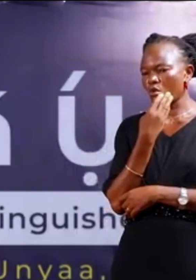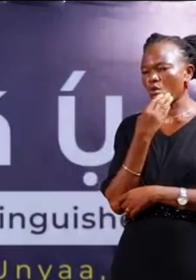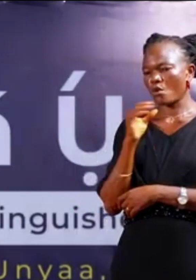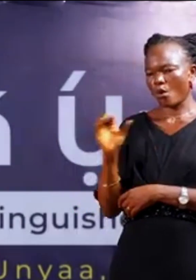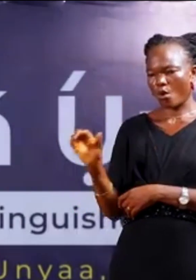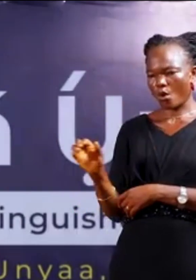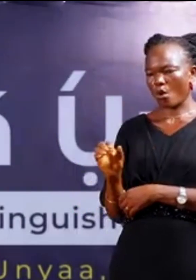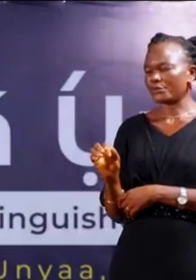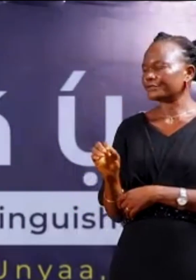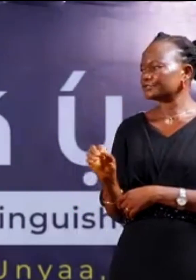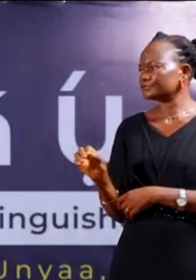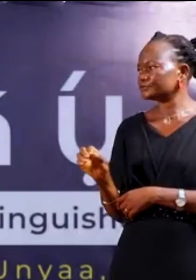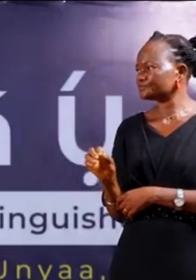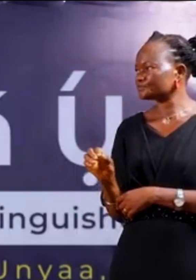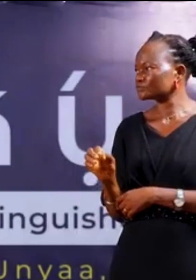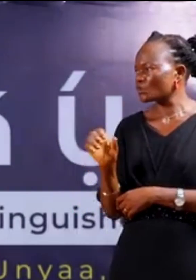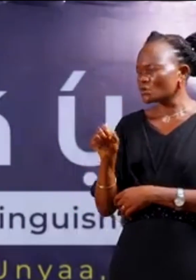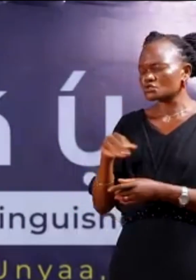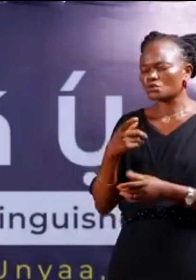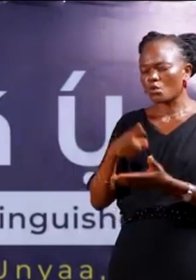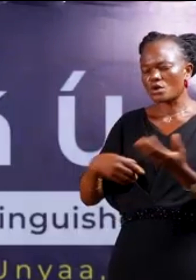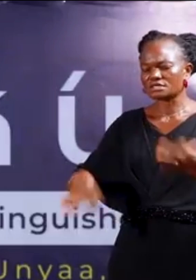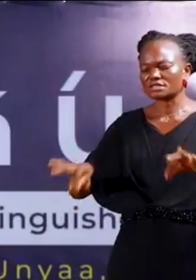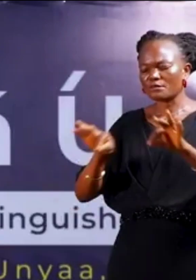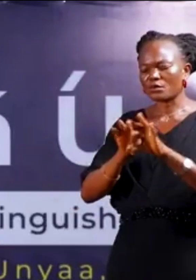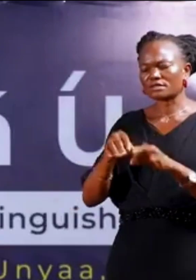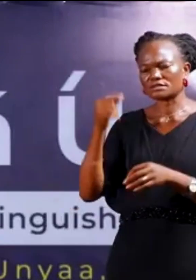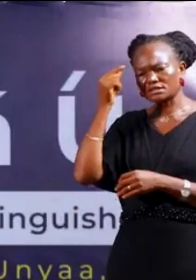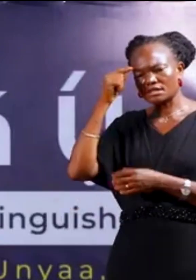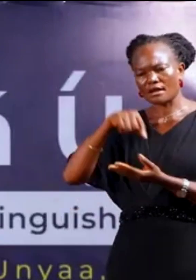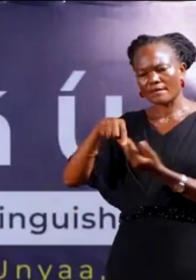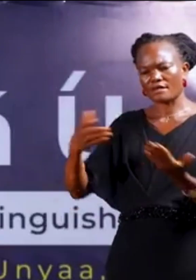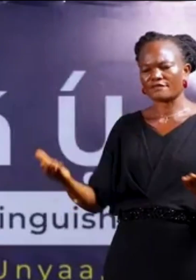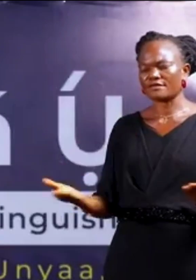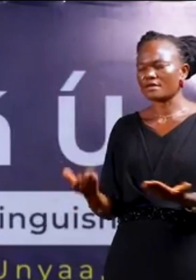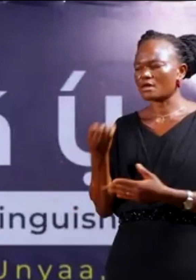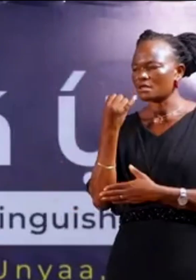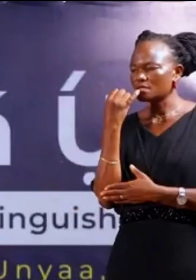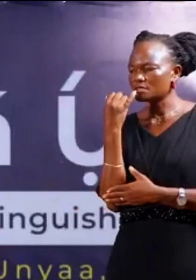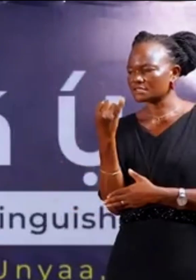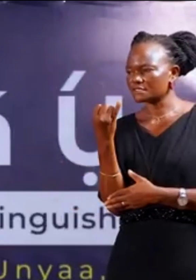origin. So what is important, I think, to think about here is